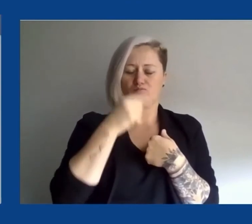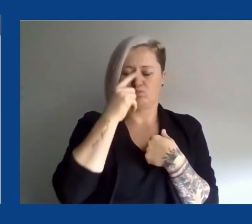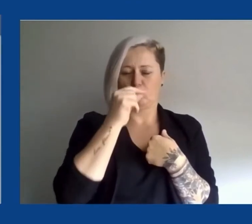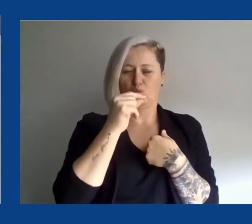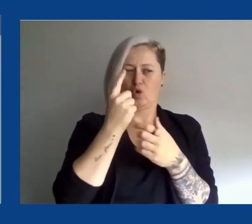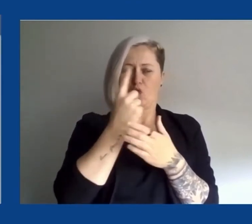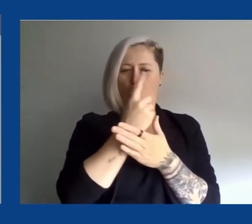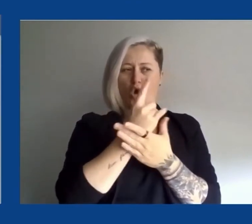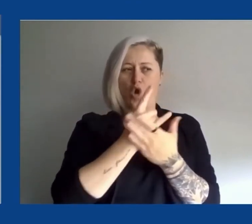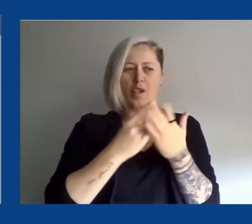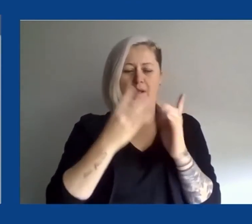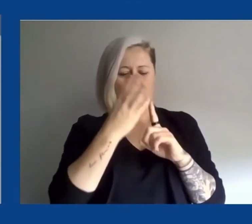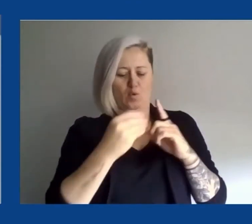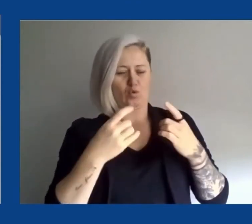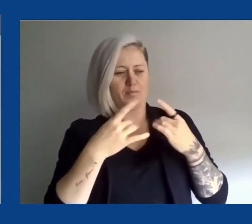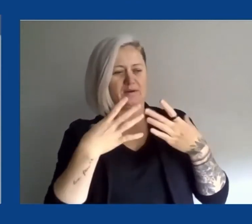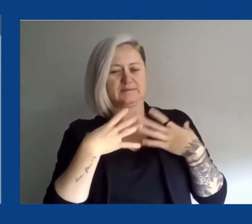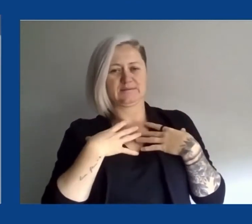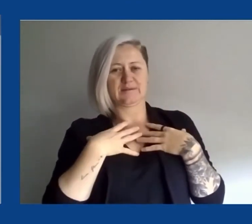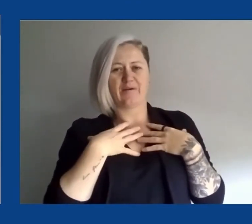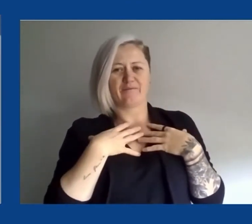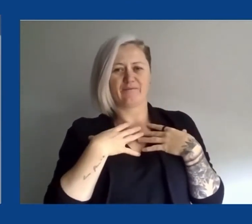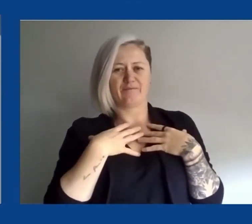myself on was